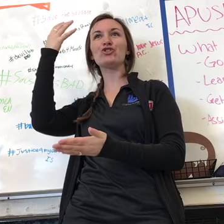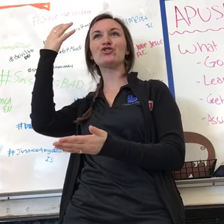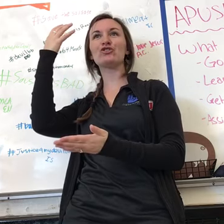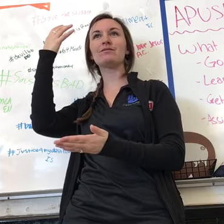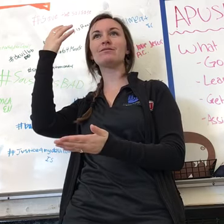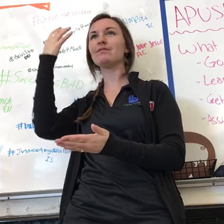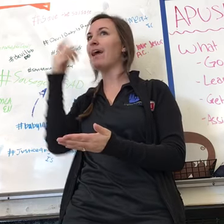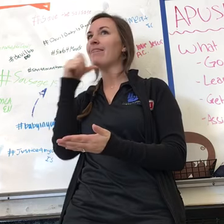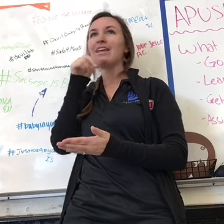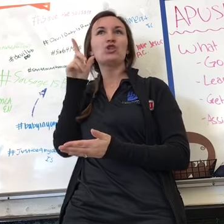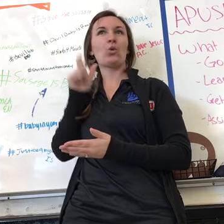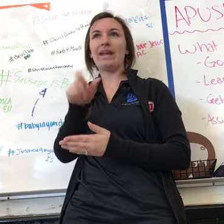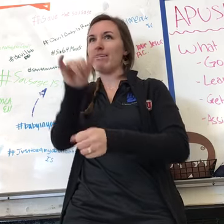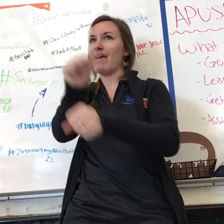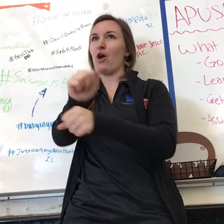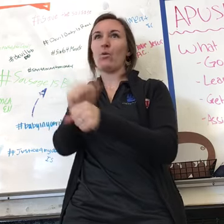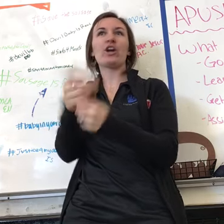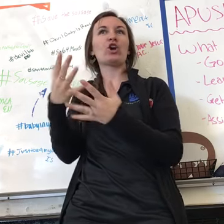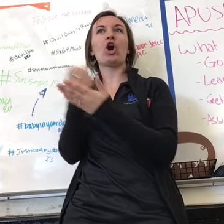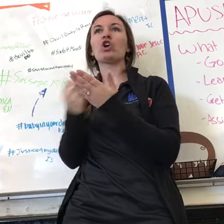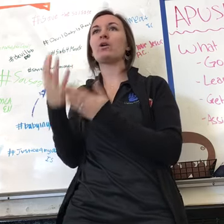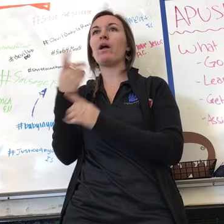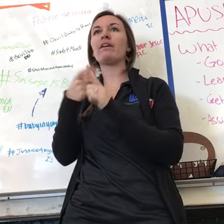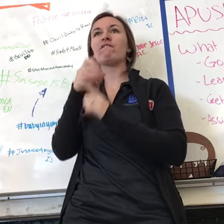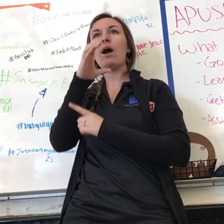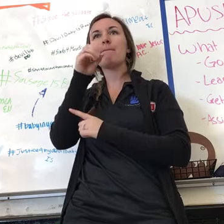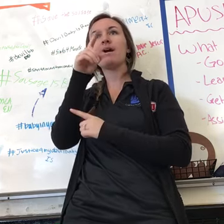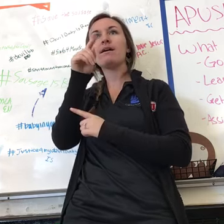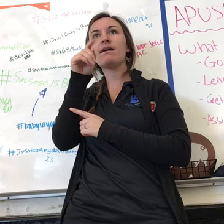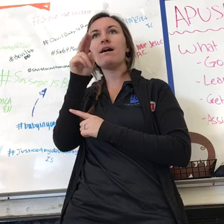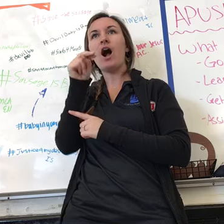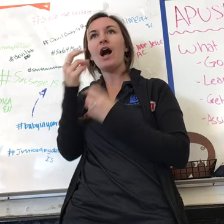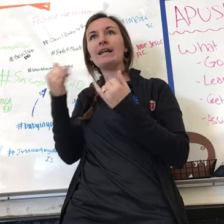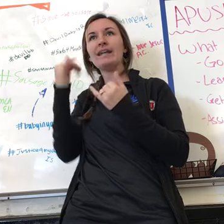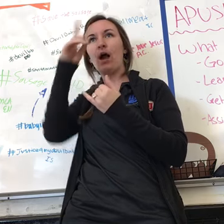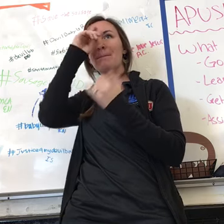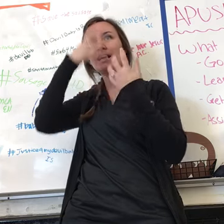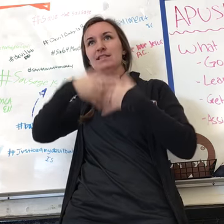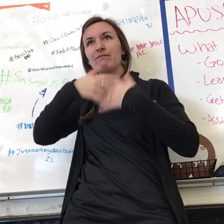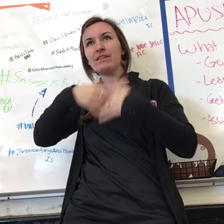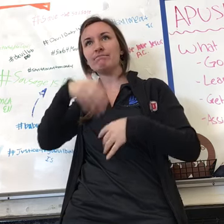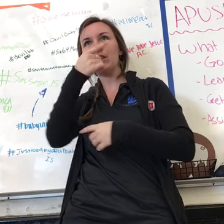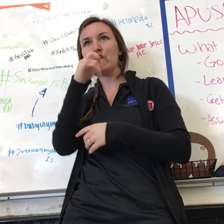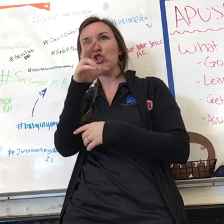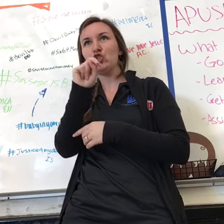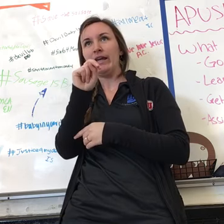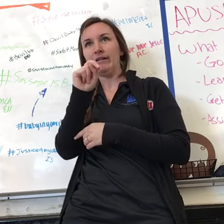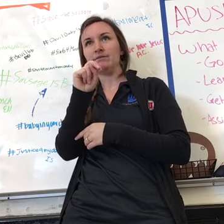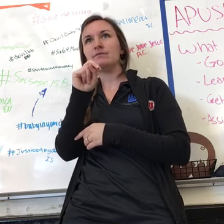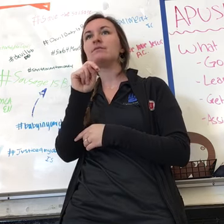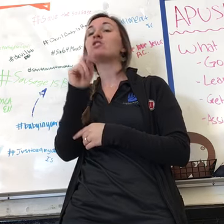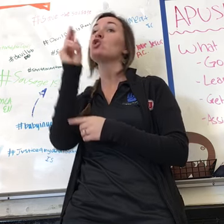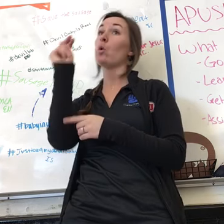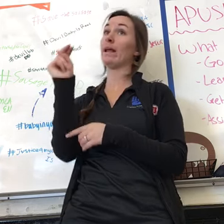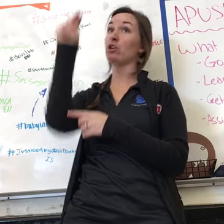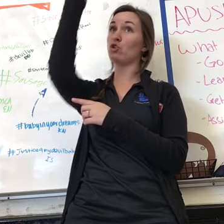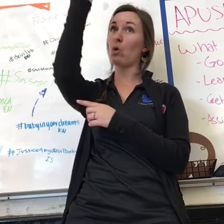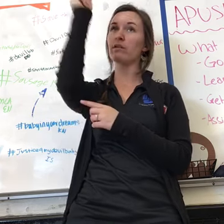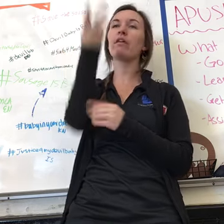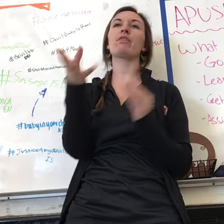already going to be wealthy. Plus, in the South, this cult of domesticity thing, there's a lot more movement in the North to break free than in the South. And